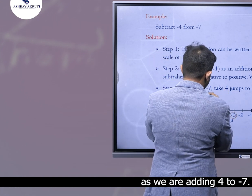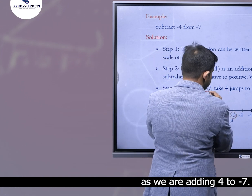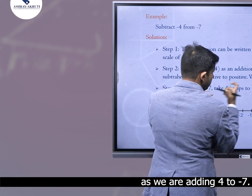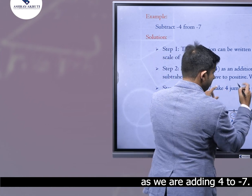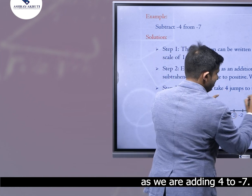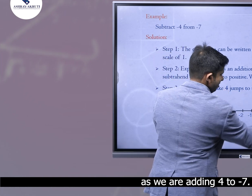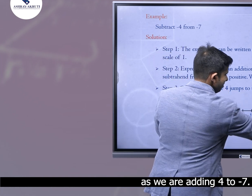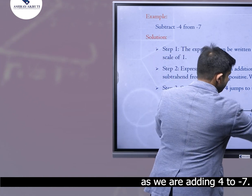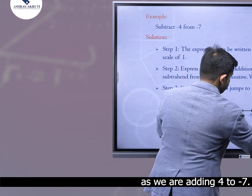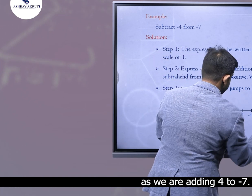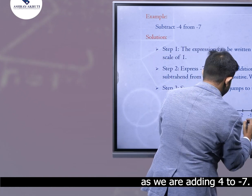7.